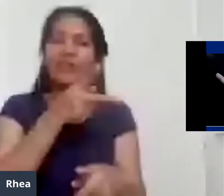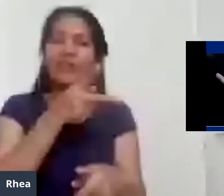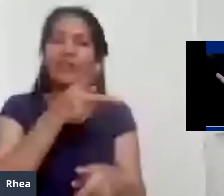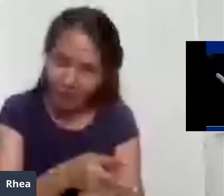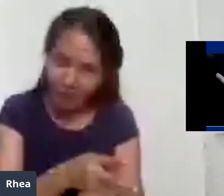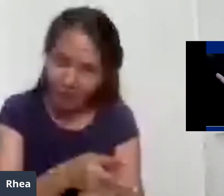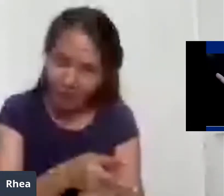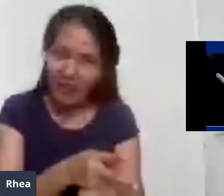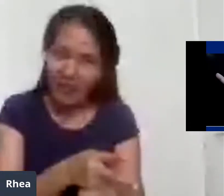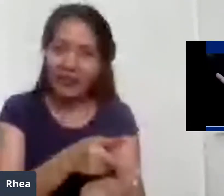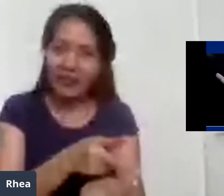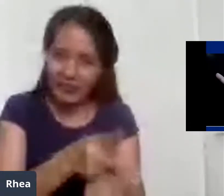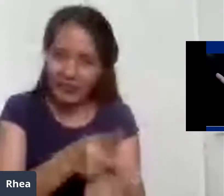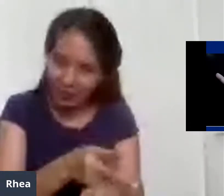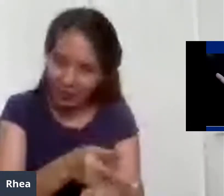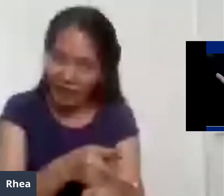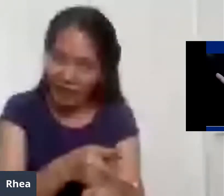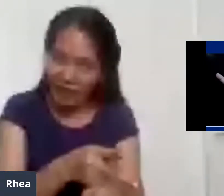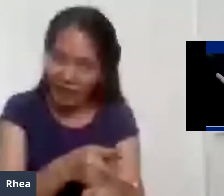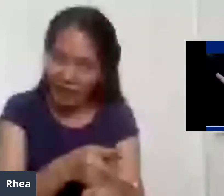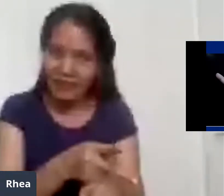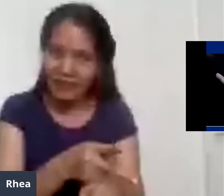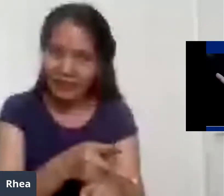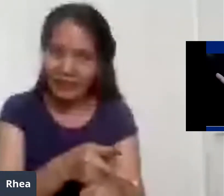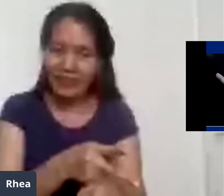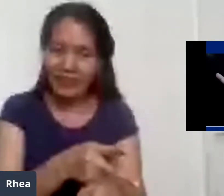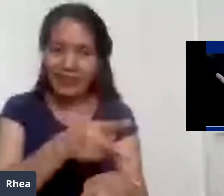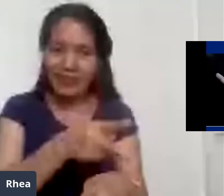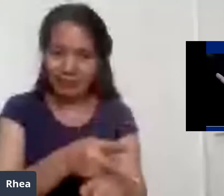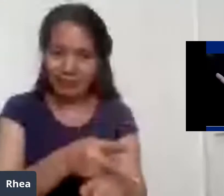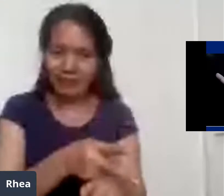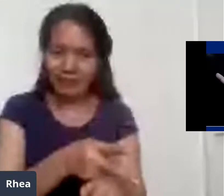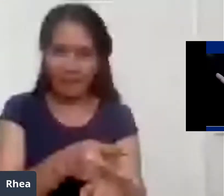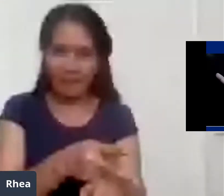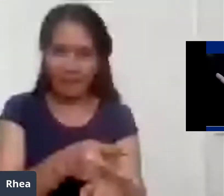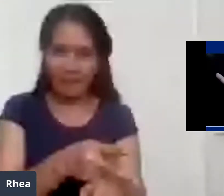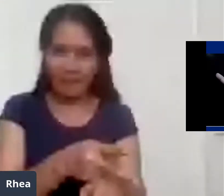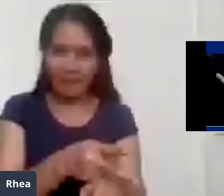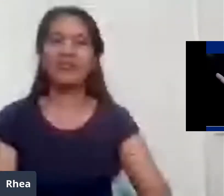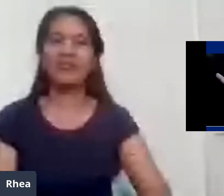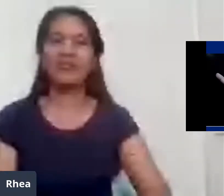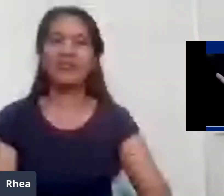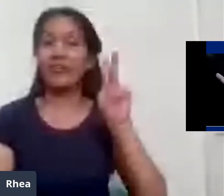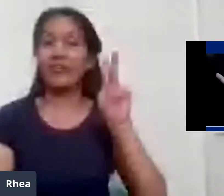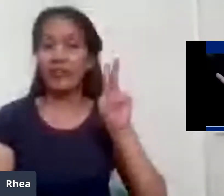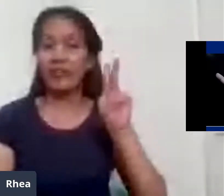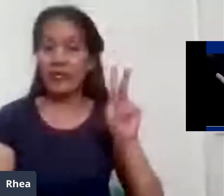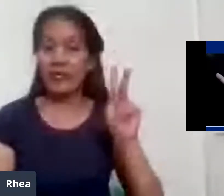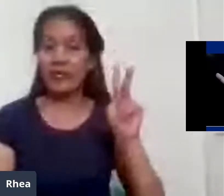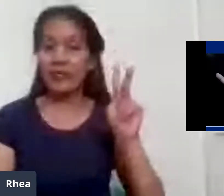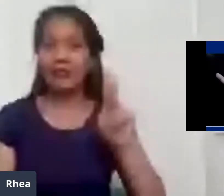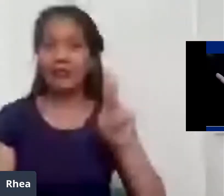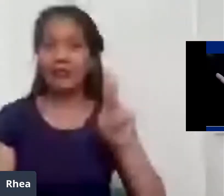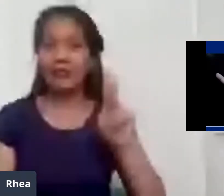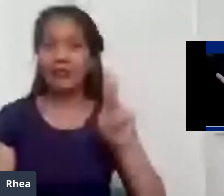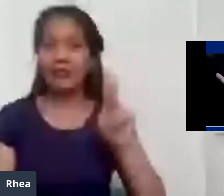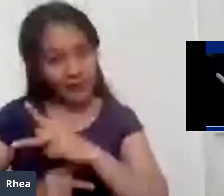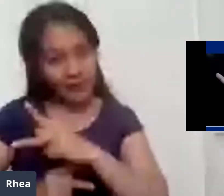to keep our body healthy. Keep. Once again, letter K,